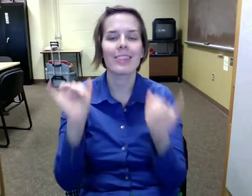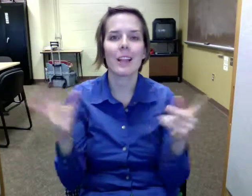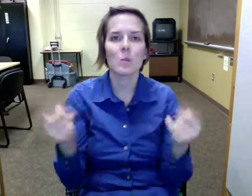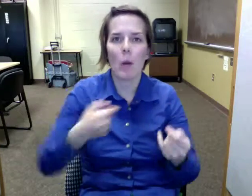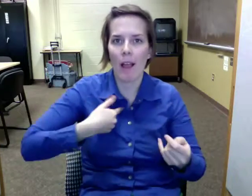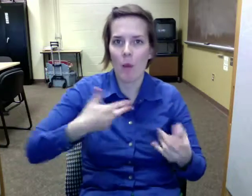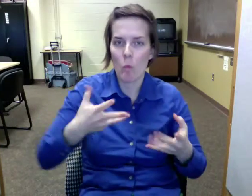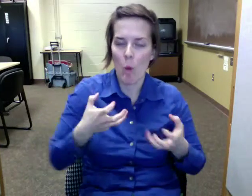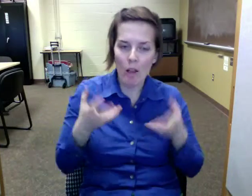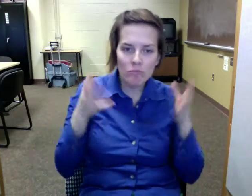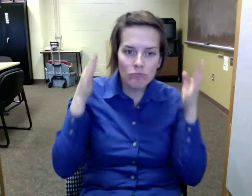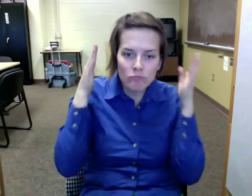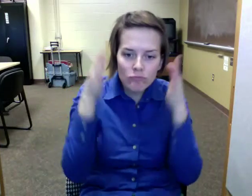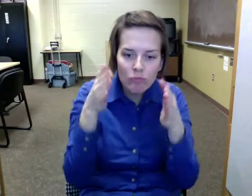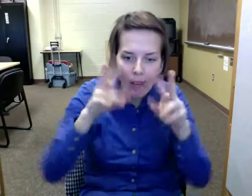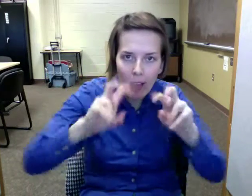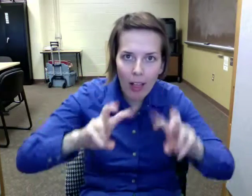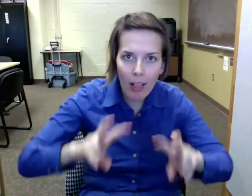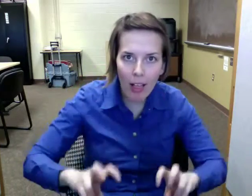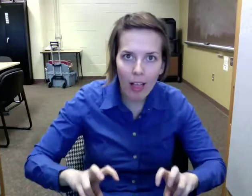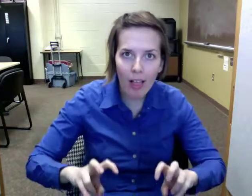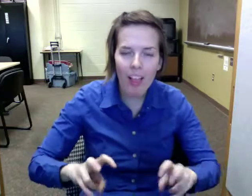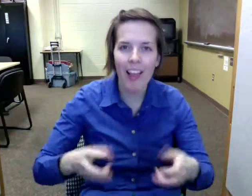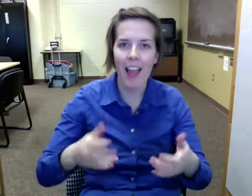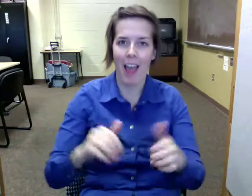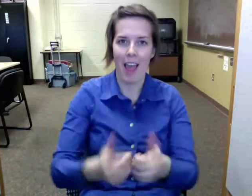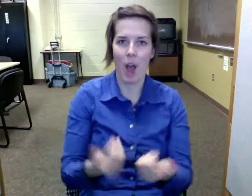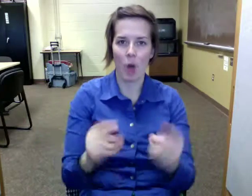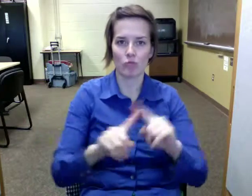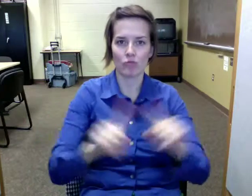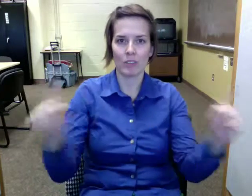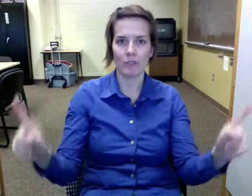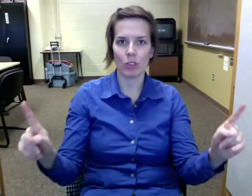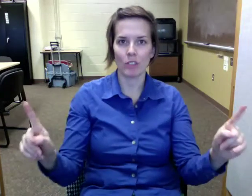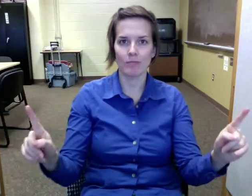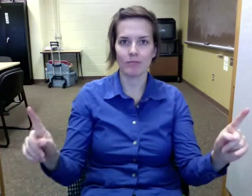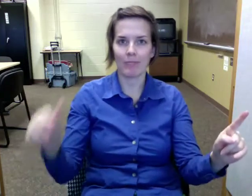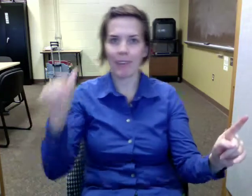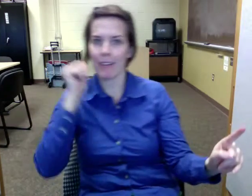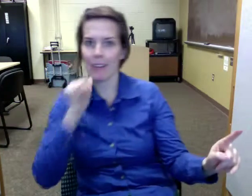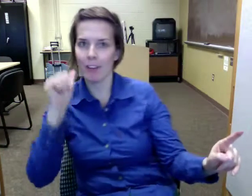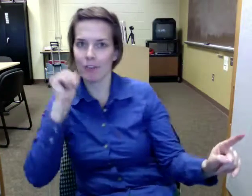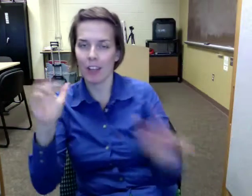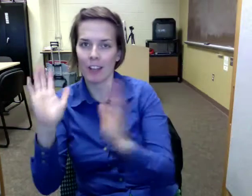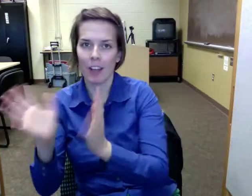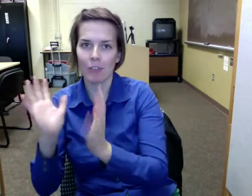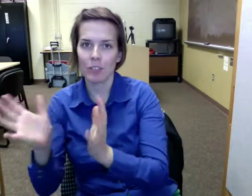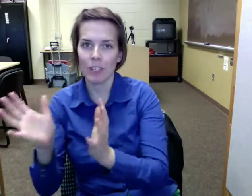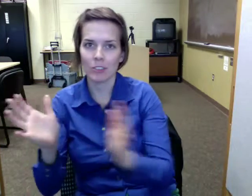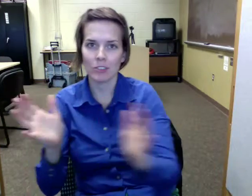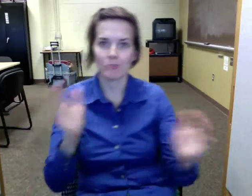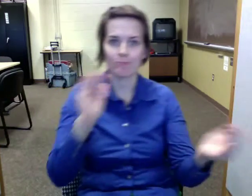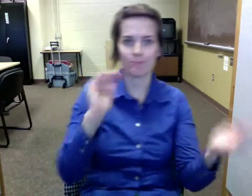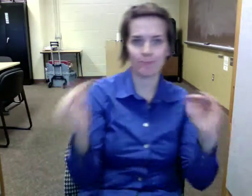situations. Everyday conversations. And then later, in the second part of this lecture, talk